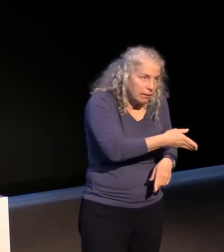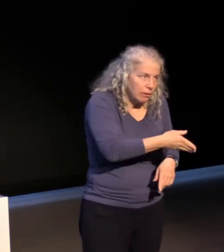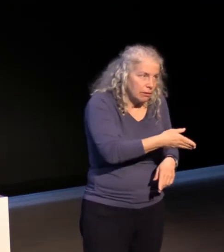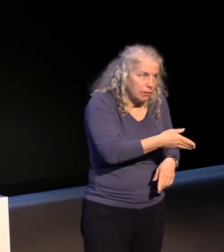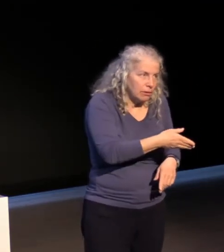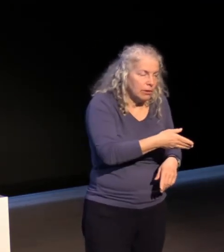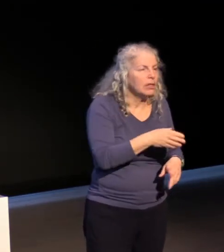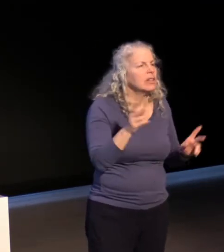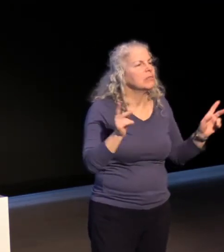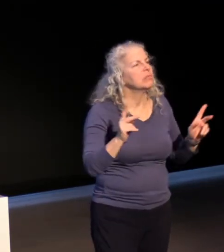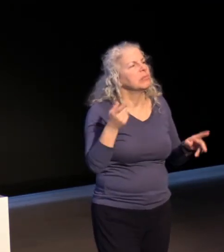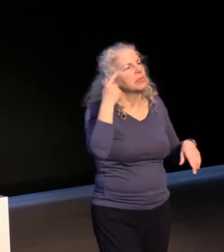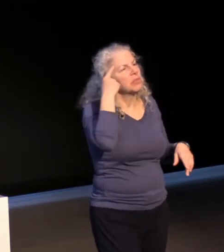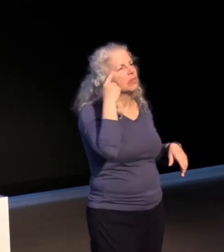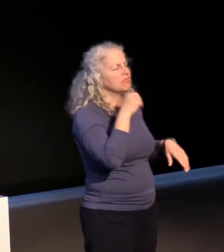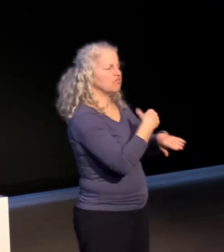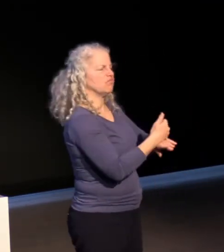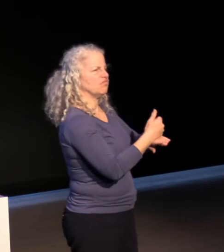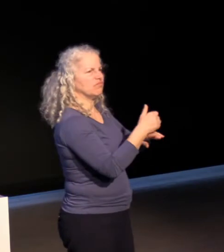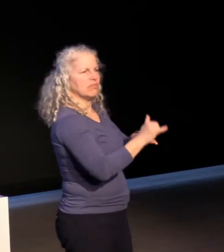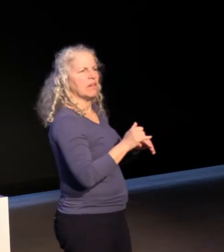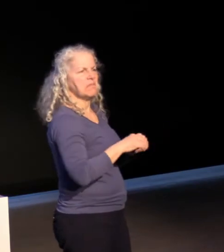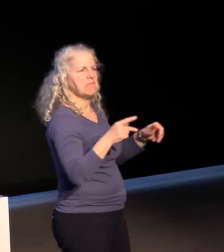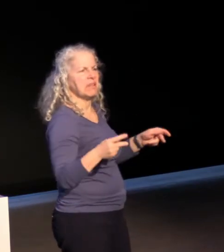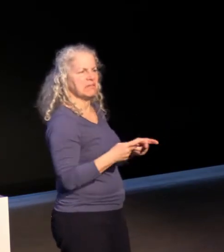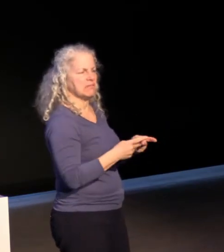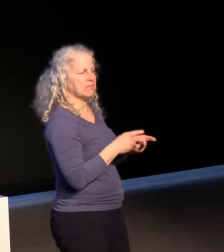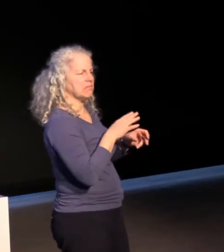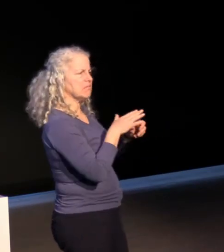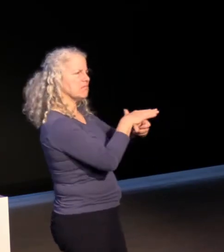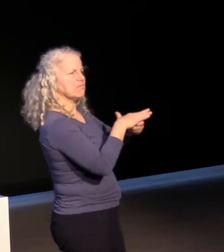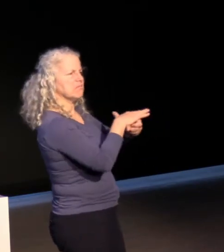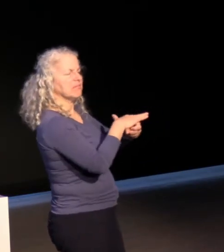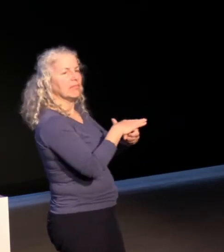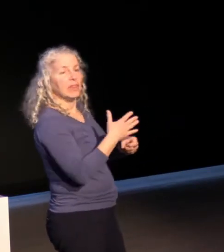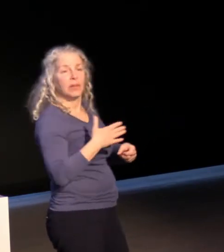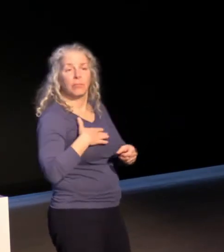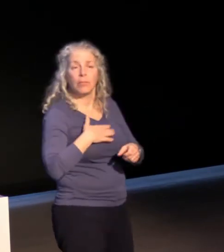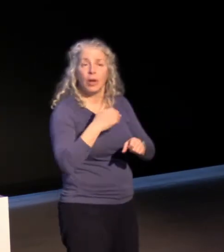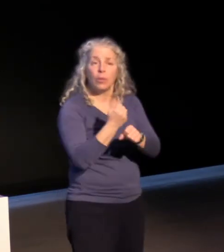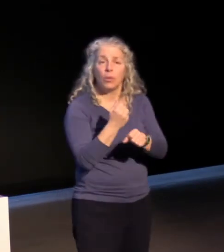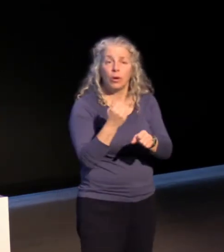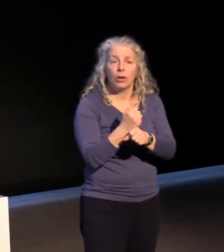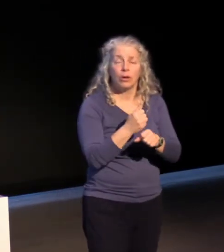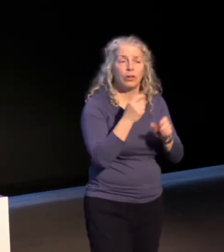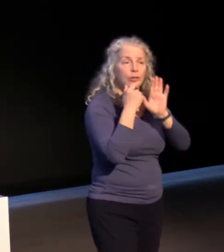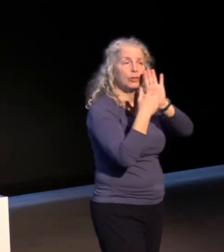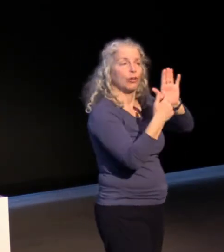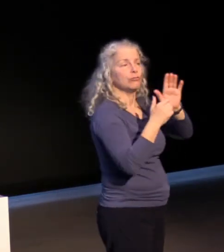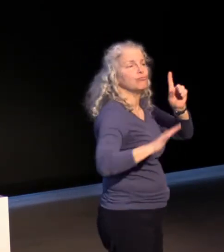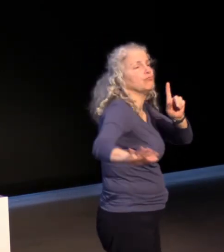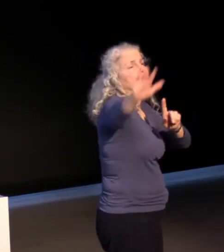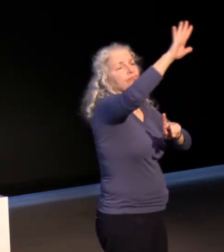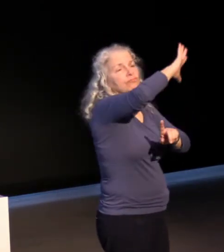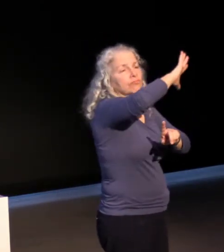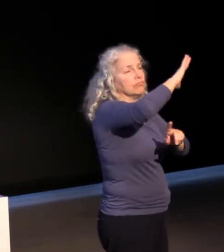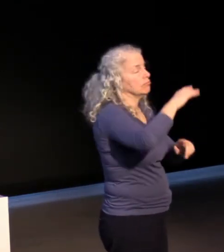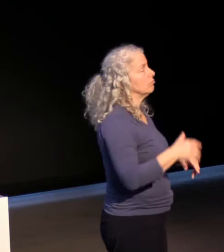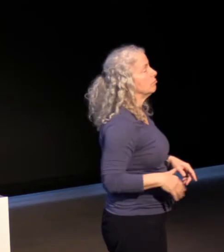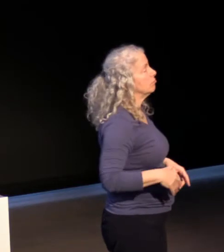beliefs with the idea of a fixity of location. In fact, a lot of my artwork is about what's happening outside of this